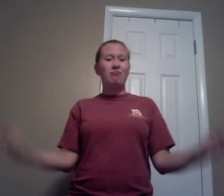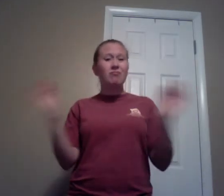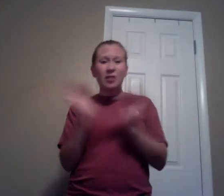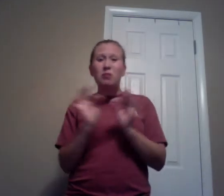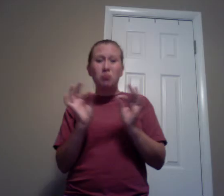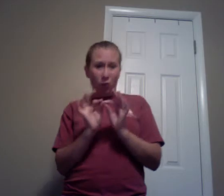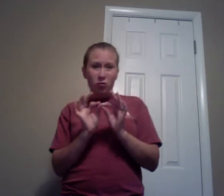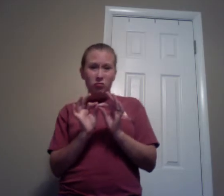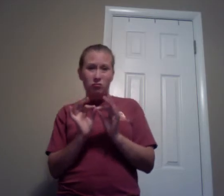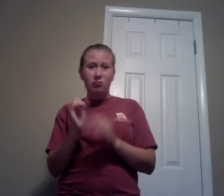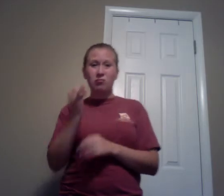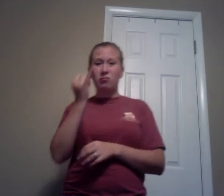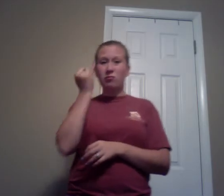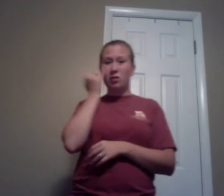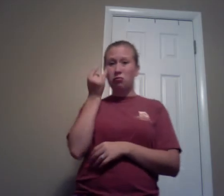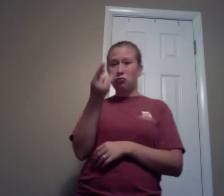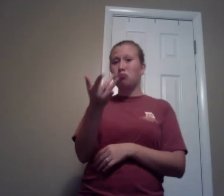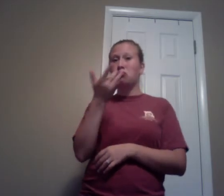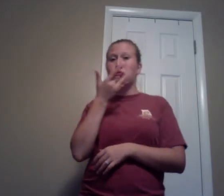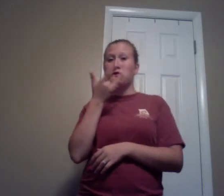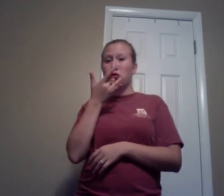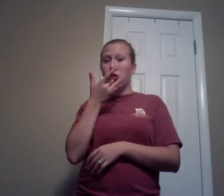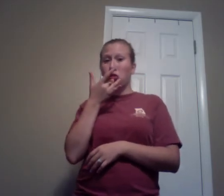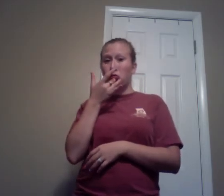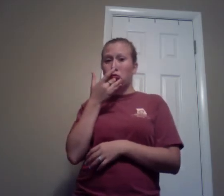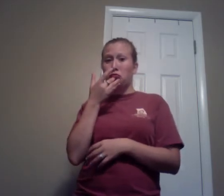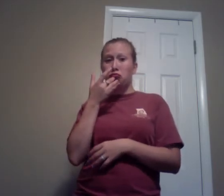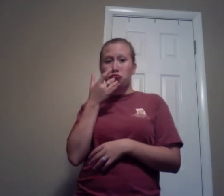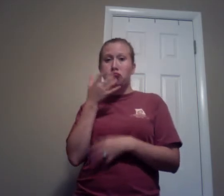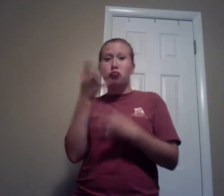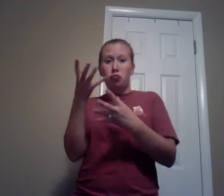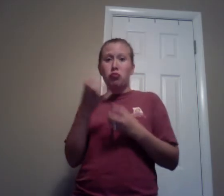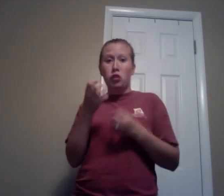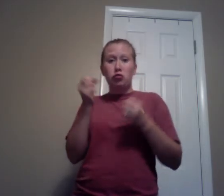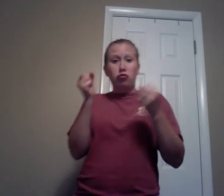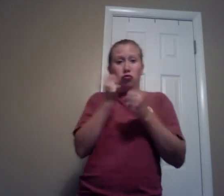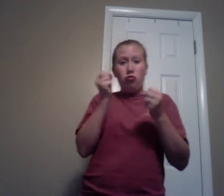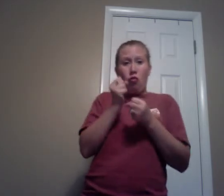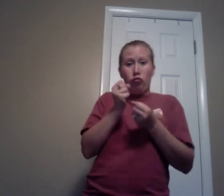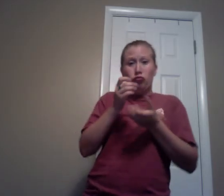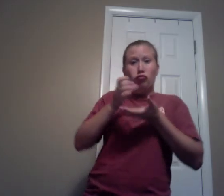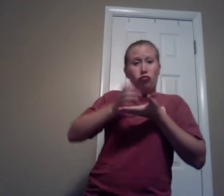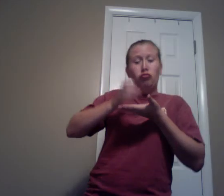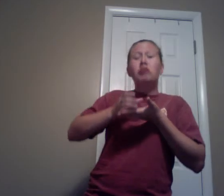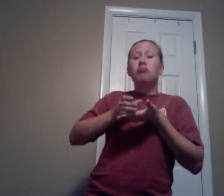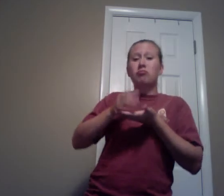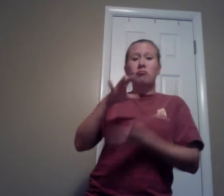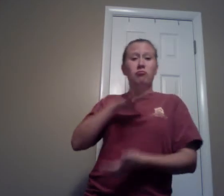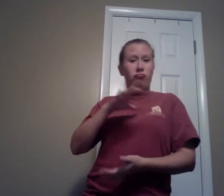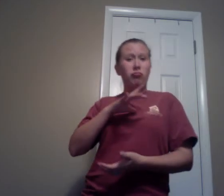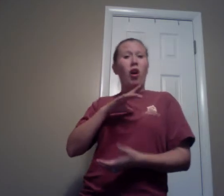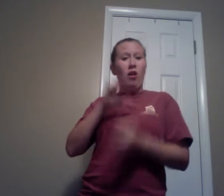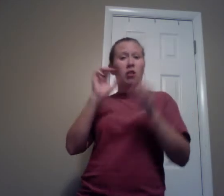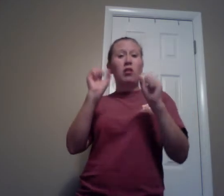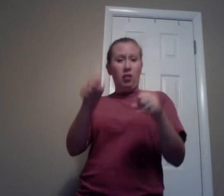to you, you can take it out of the refrigerator and let it return a little closer to room temperature. On the other hand, if you're drinking it